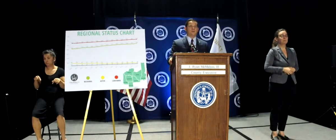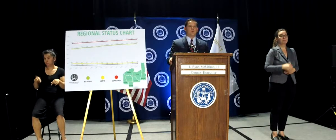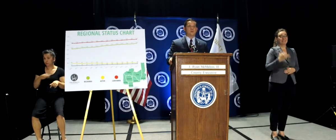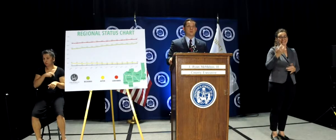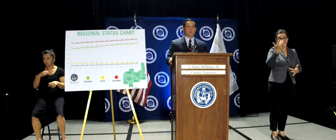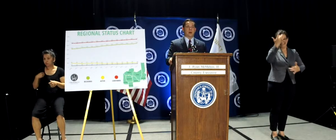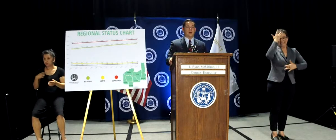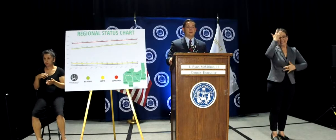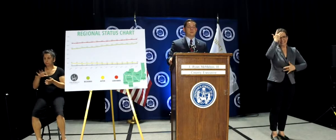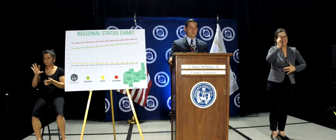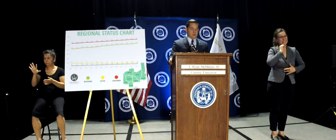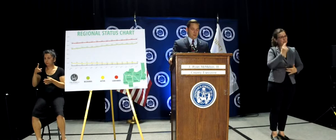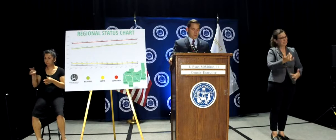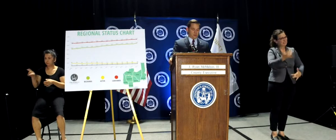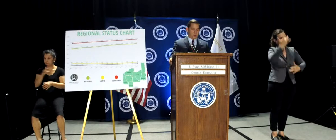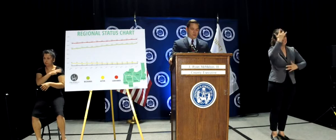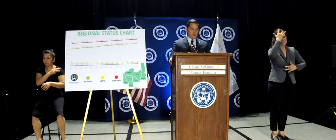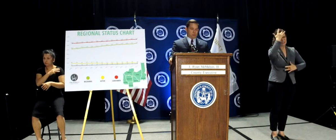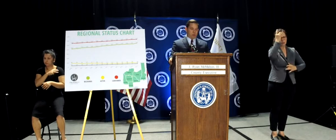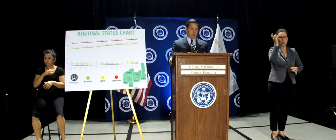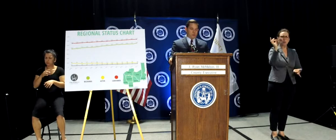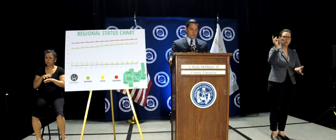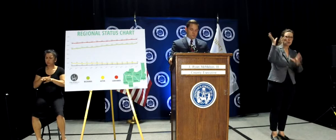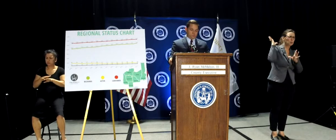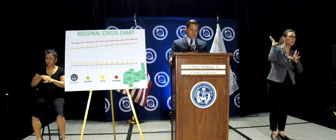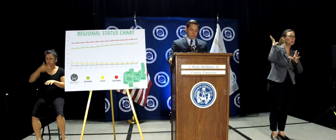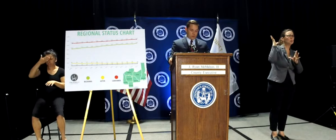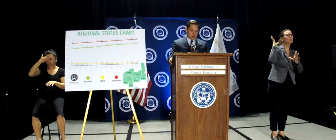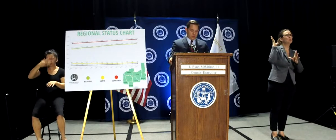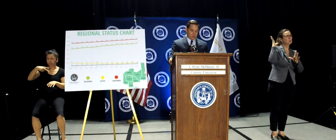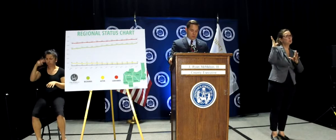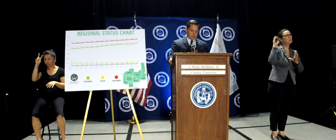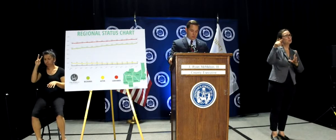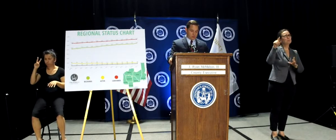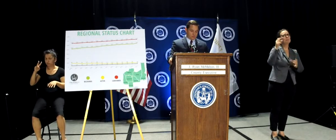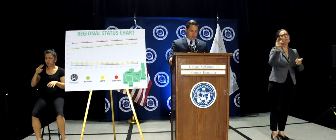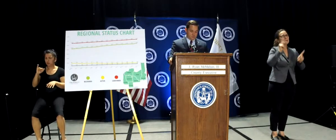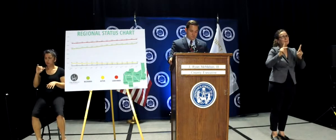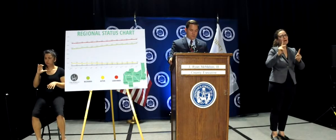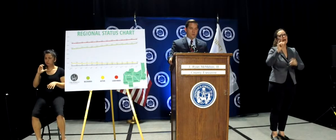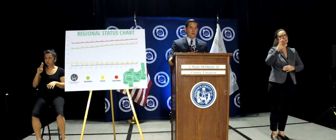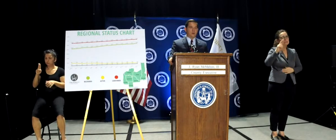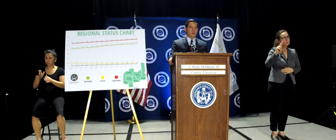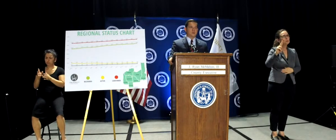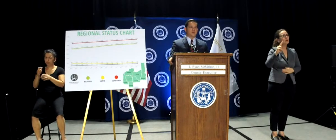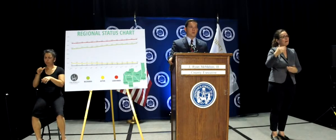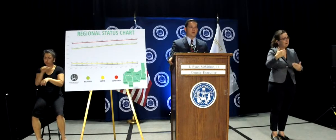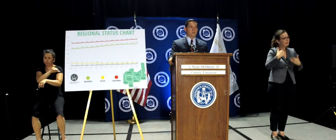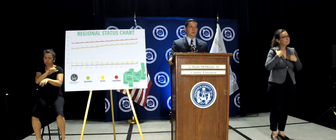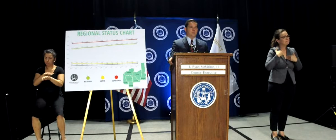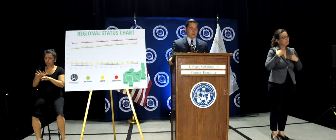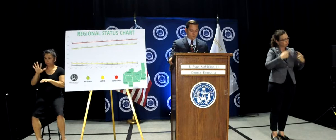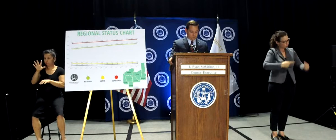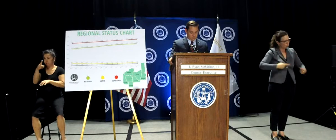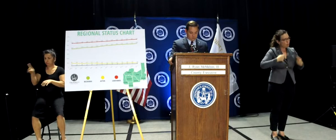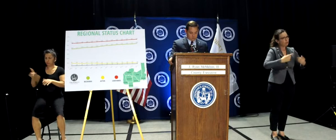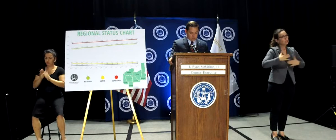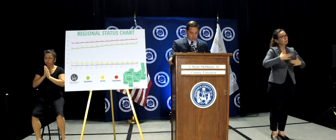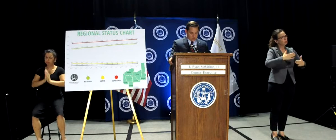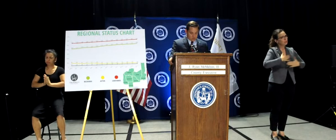these folks in your minds, your thoughts and your prayers. They're in a fight, and certainly we need them to get